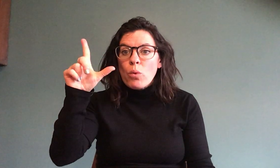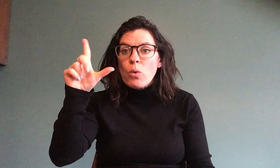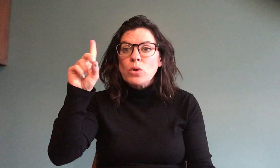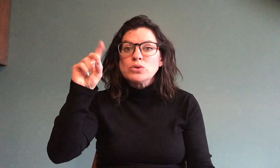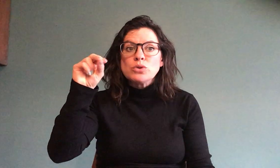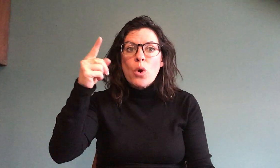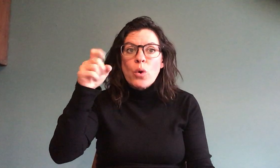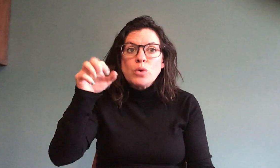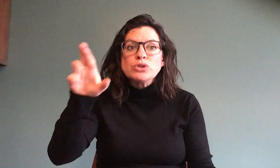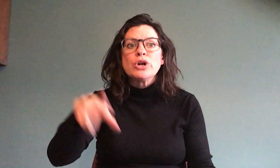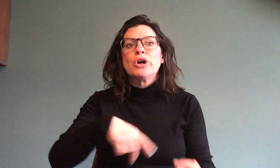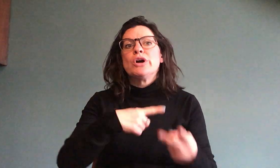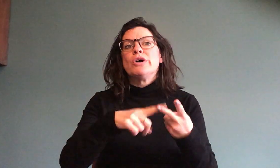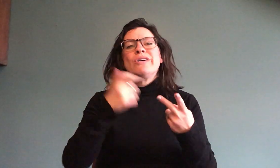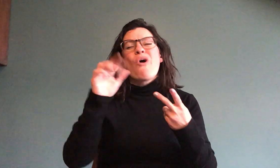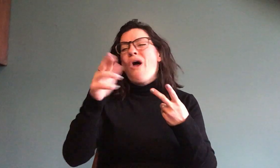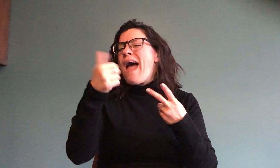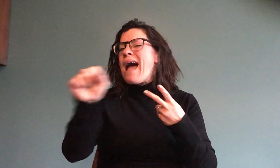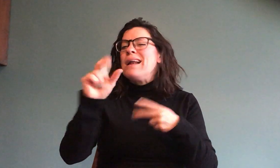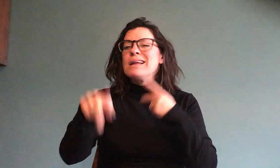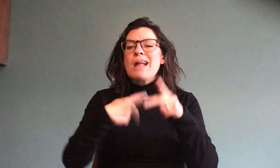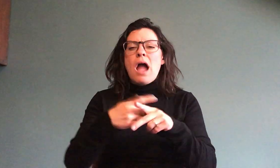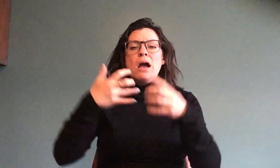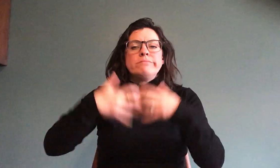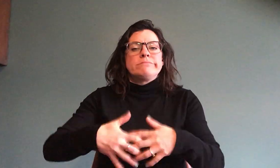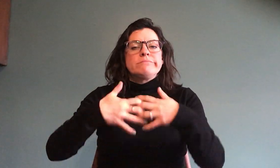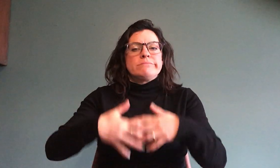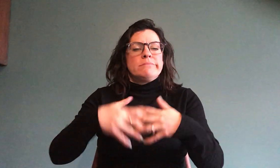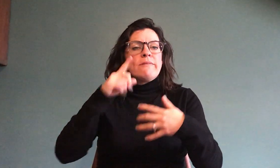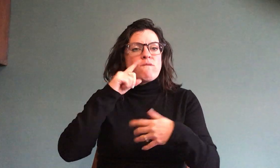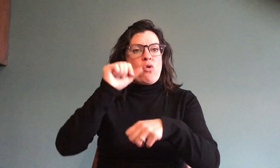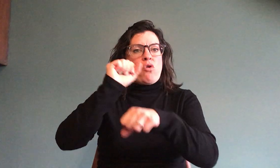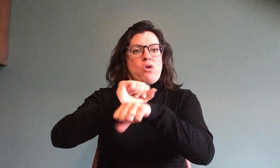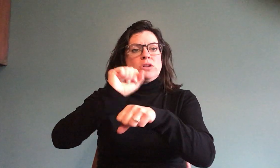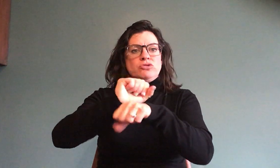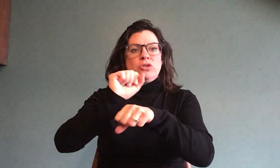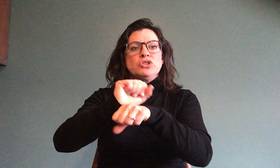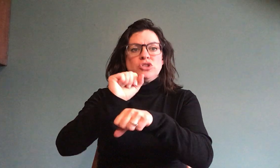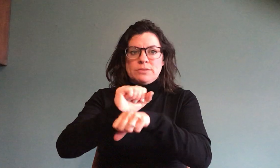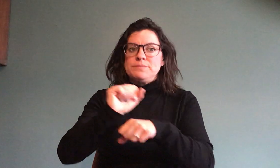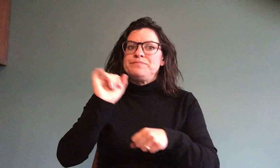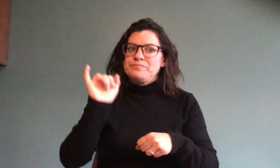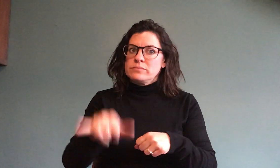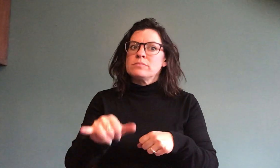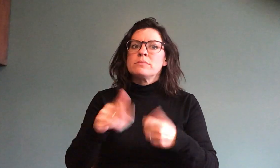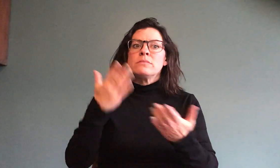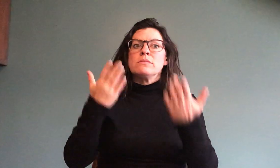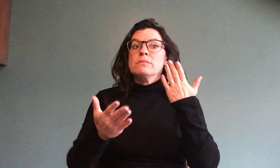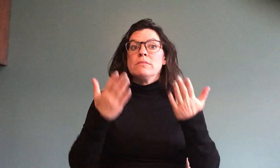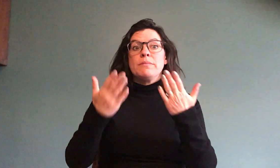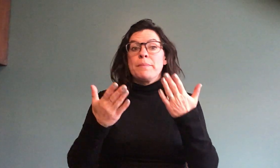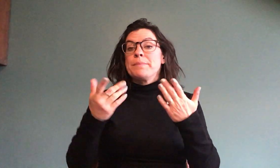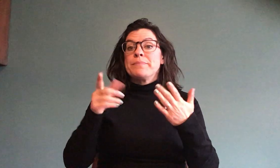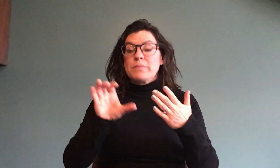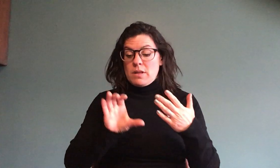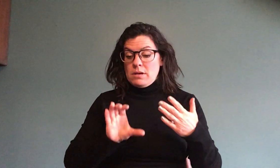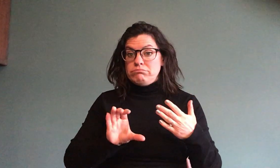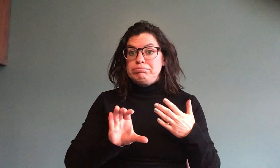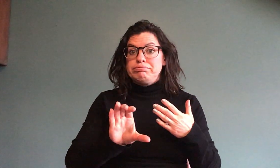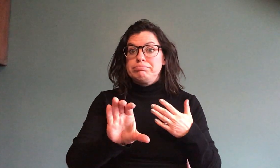the bulldozer. How do they get around that? How can they go down a dirt road, if they can't